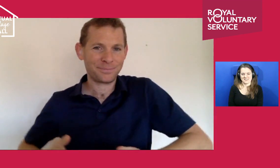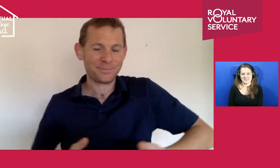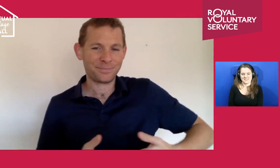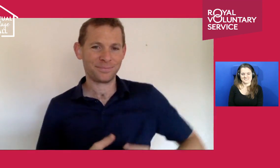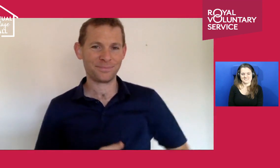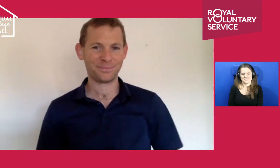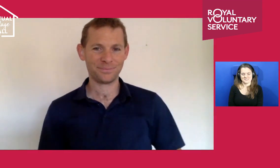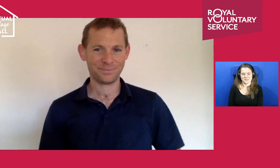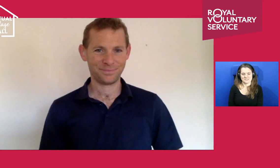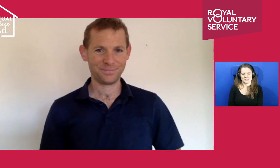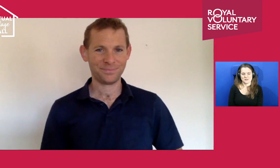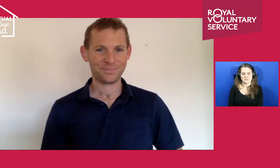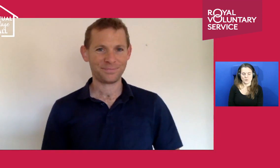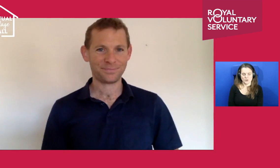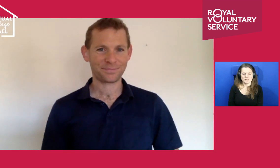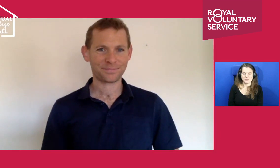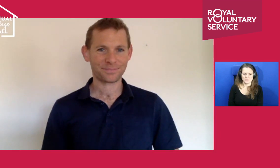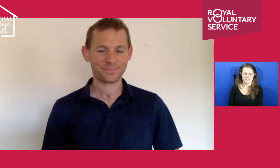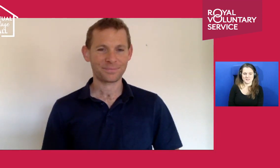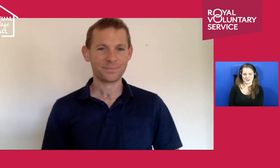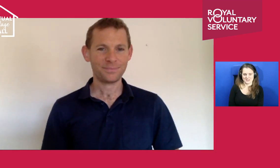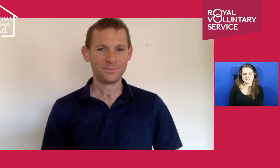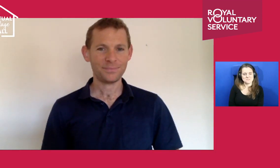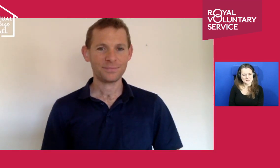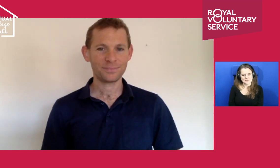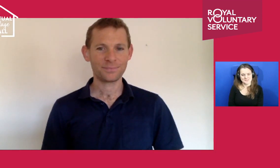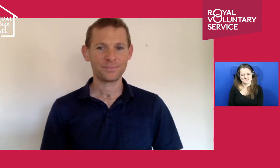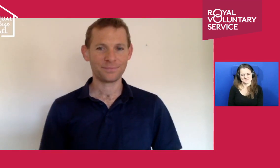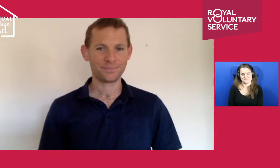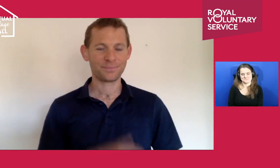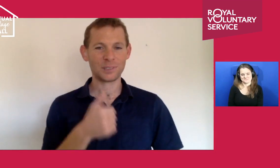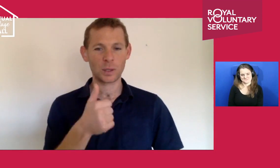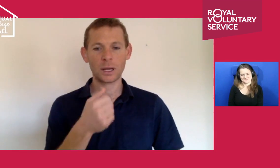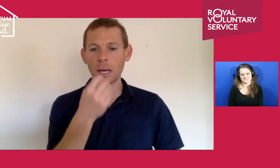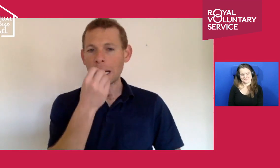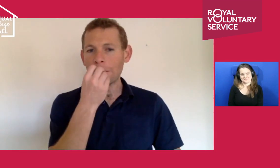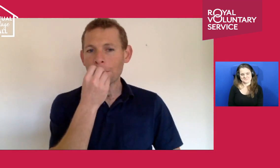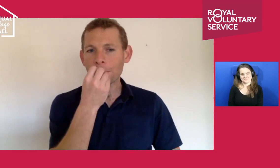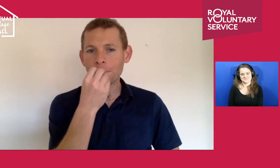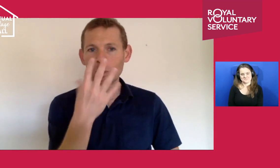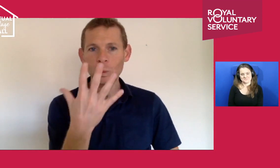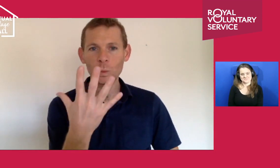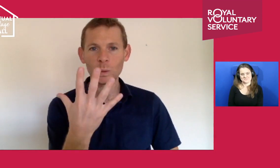Okay, now. So that's boy, girl, and baby.